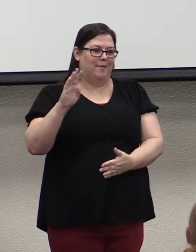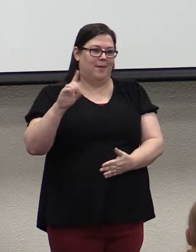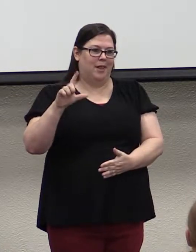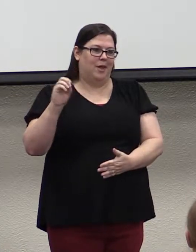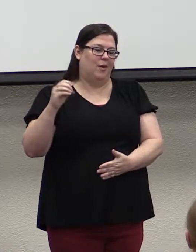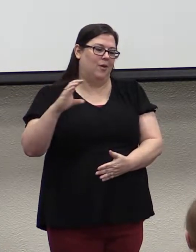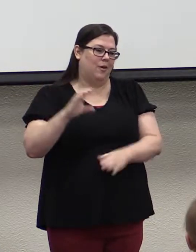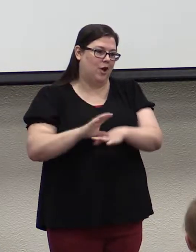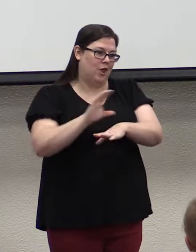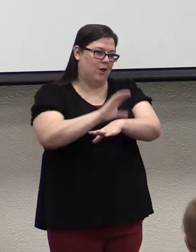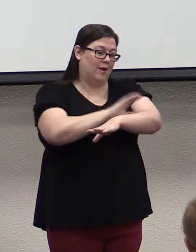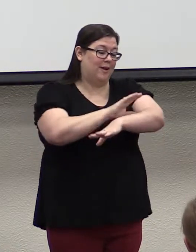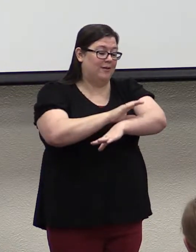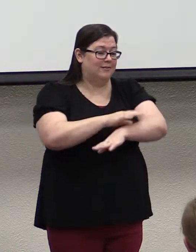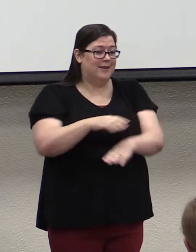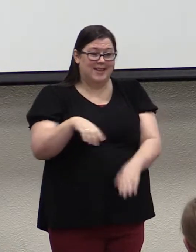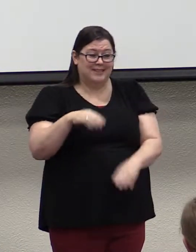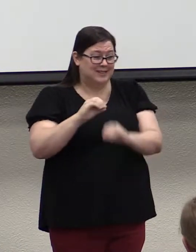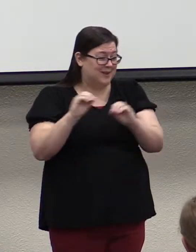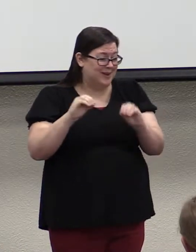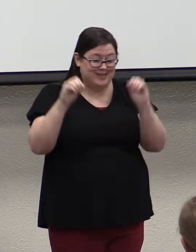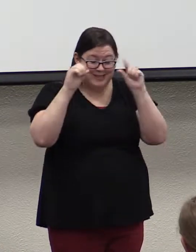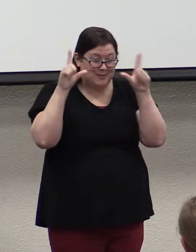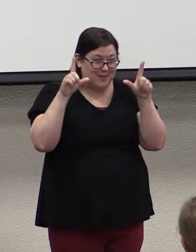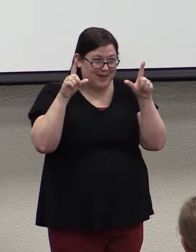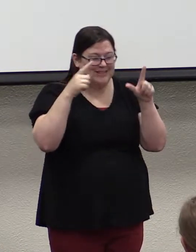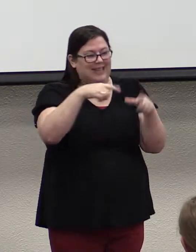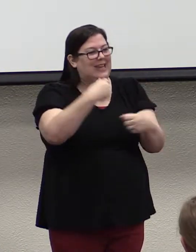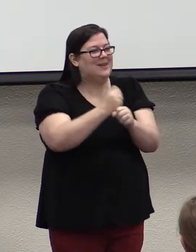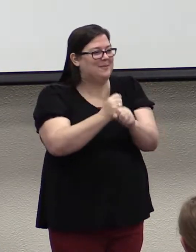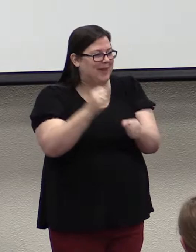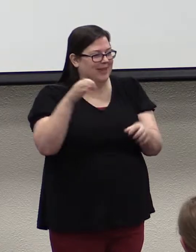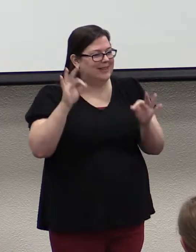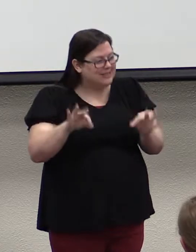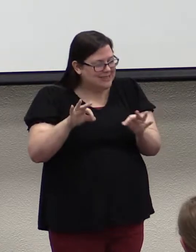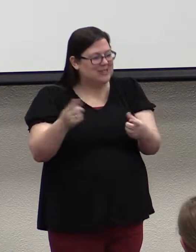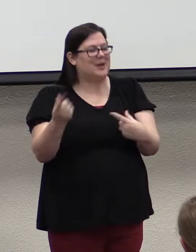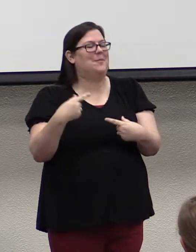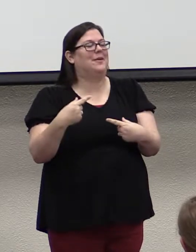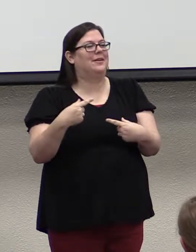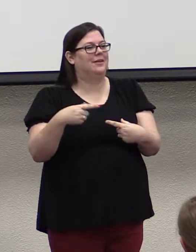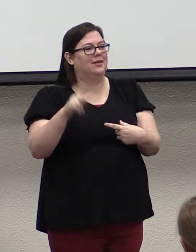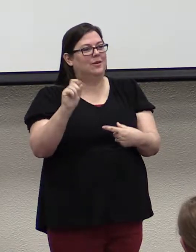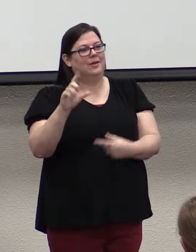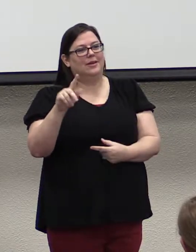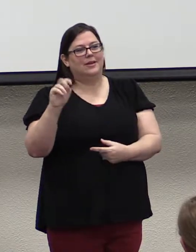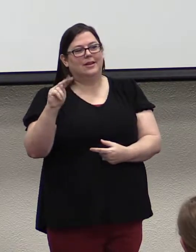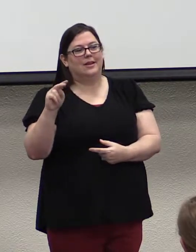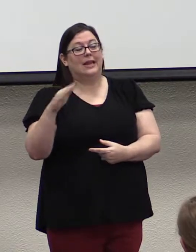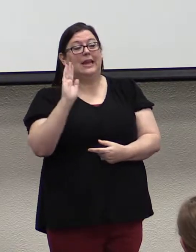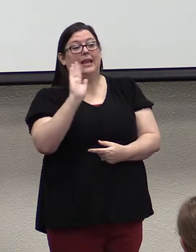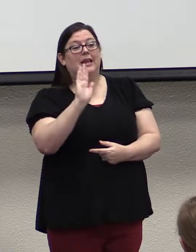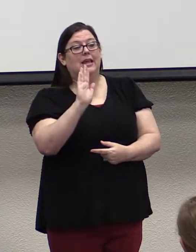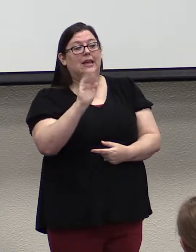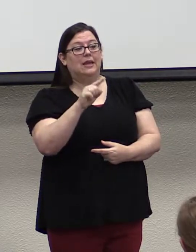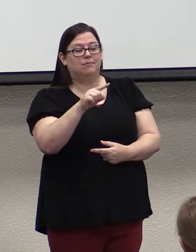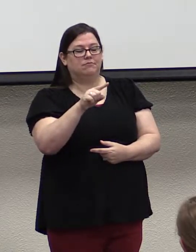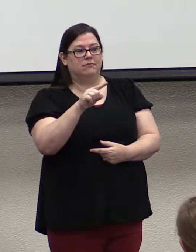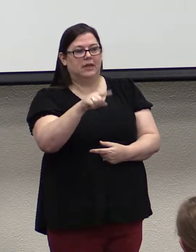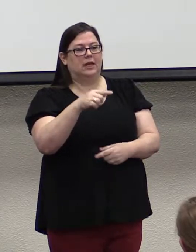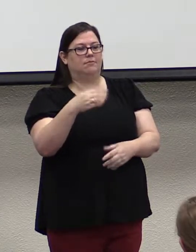Is it any surprise that he made the decision to come? Kolton's worked as a security